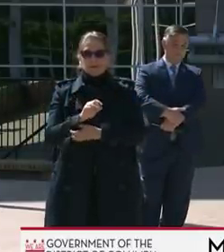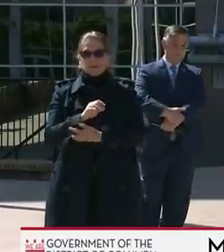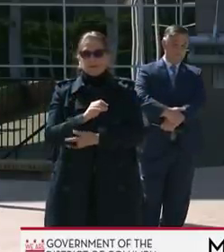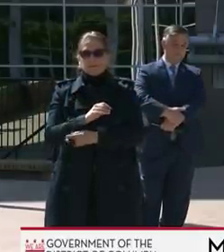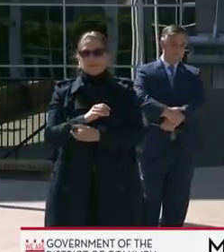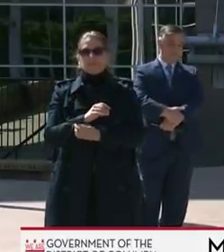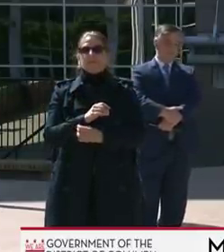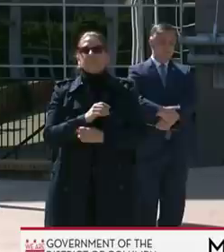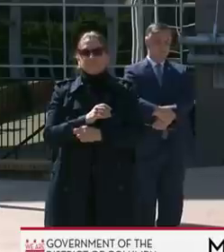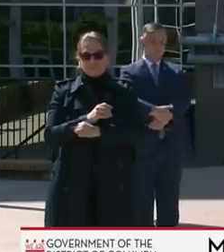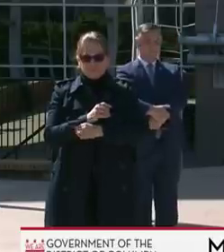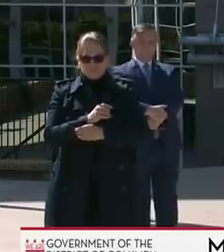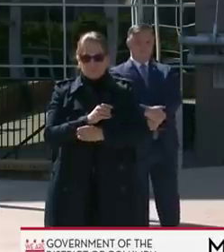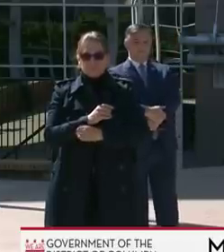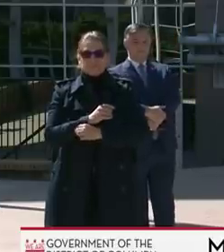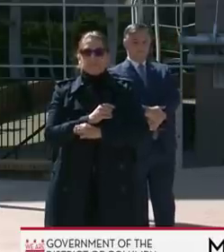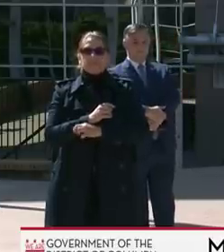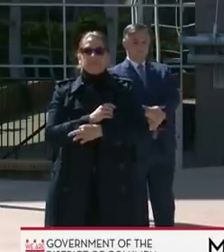social distancing